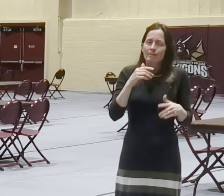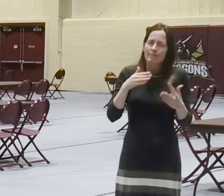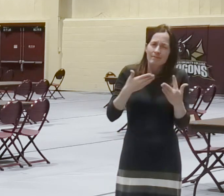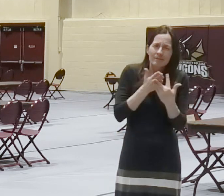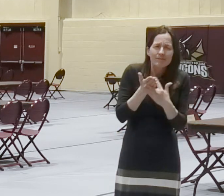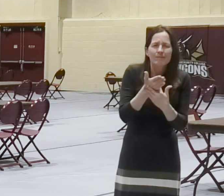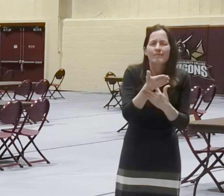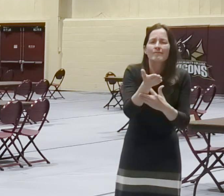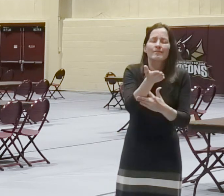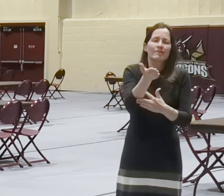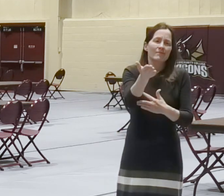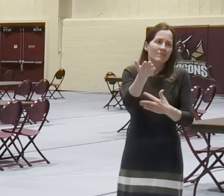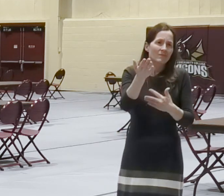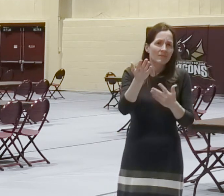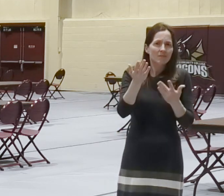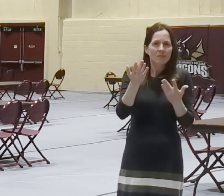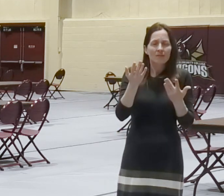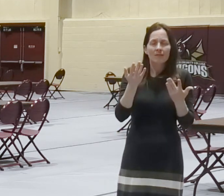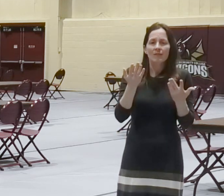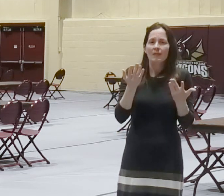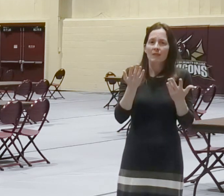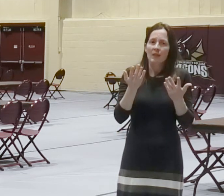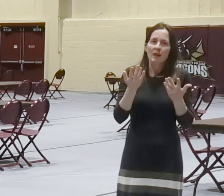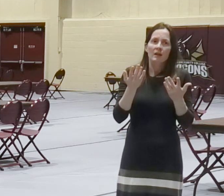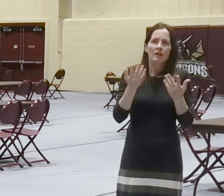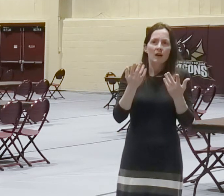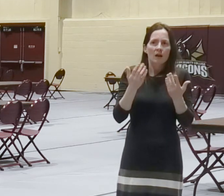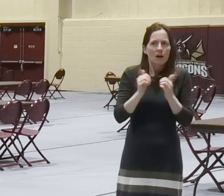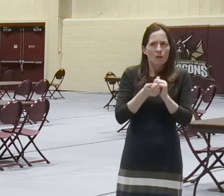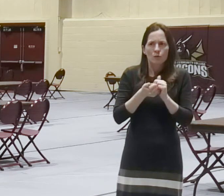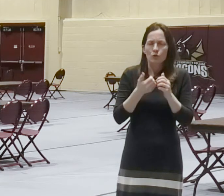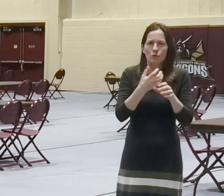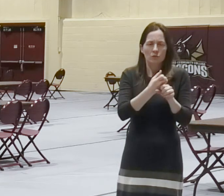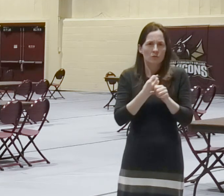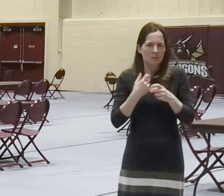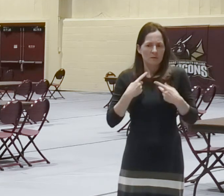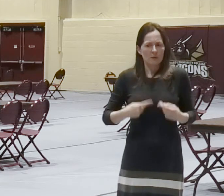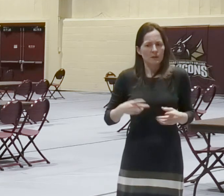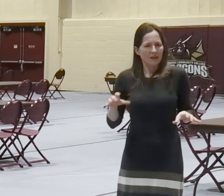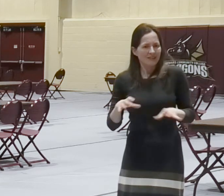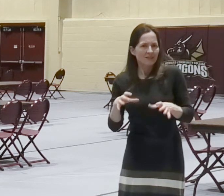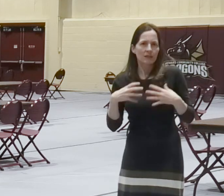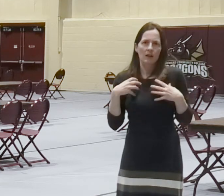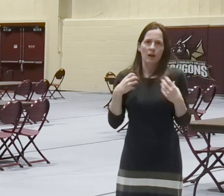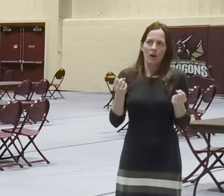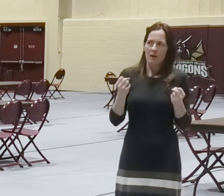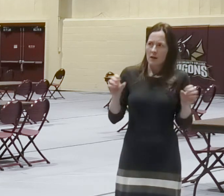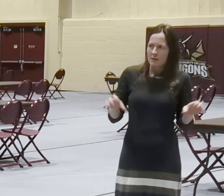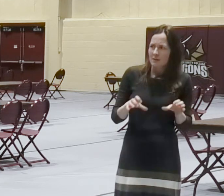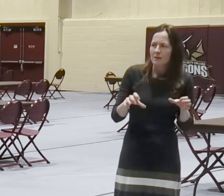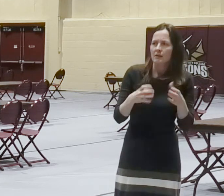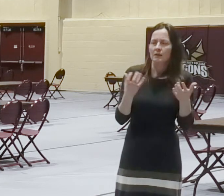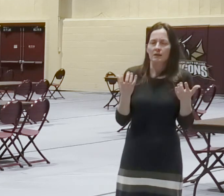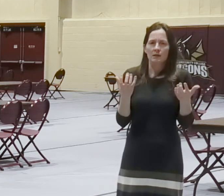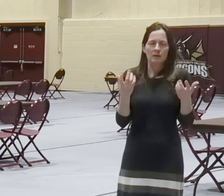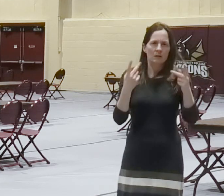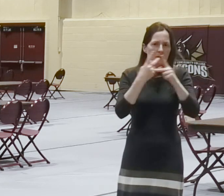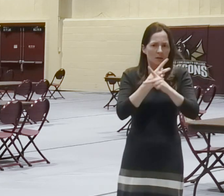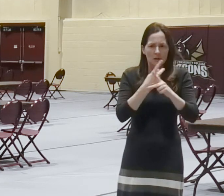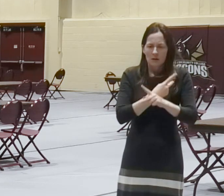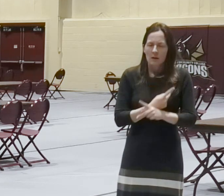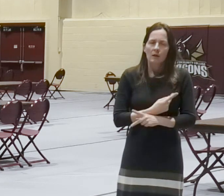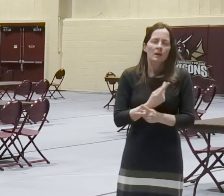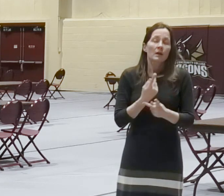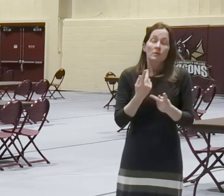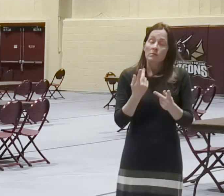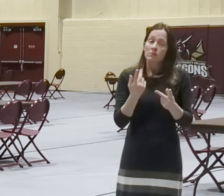important physical activity and health and wellness activities that are so